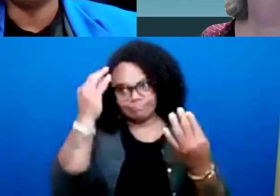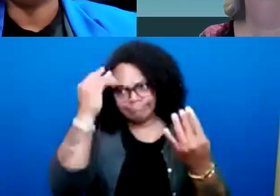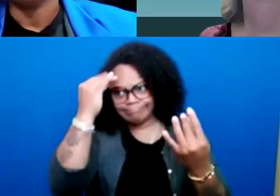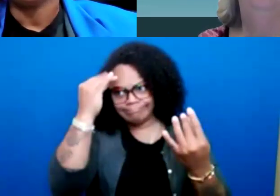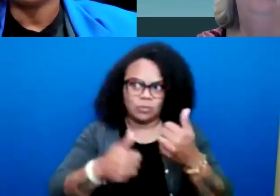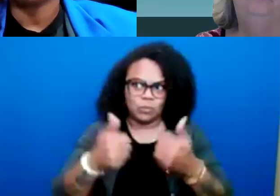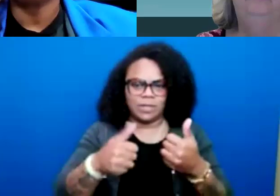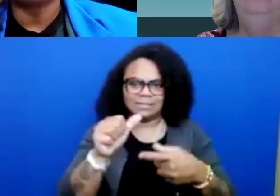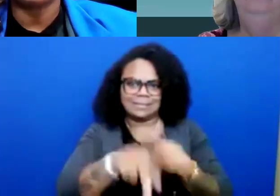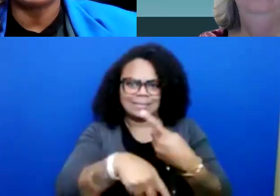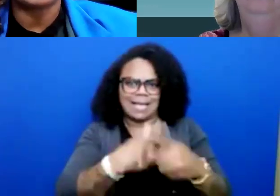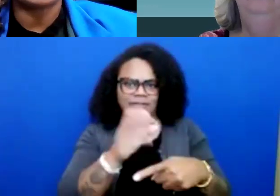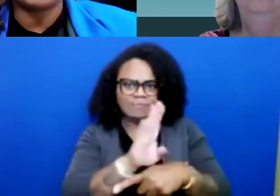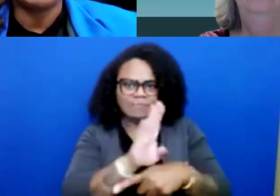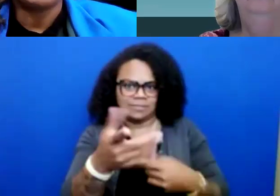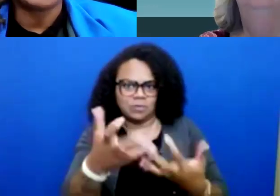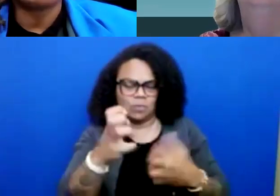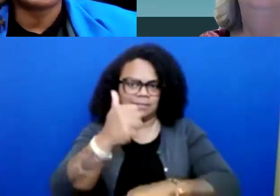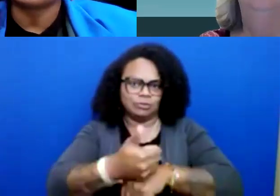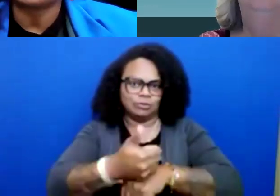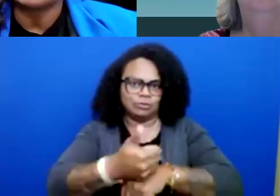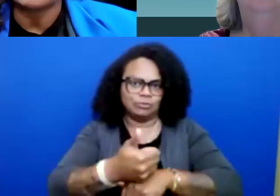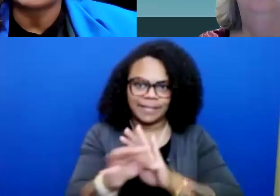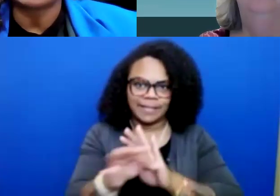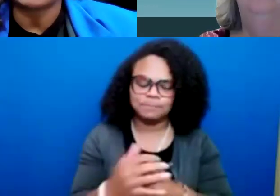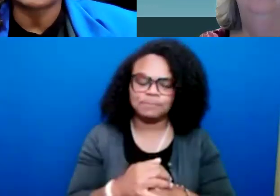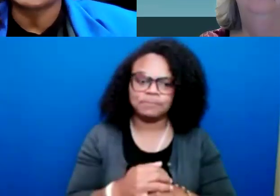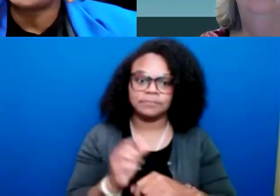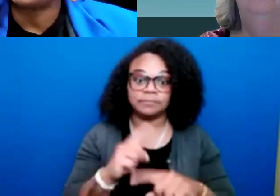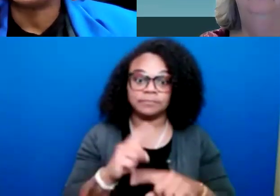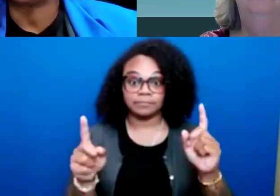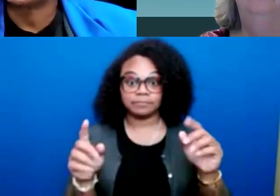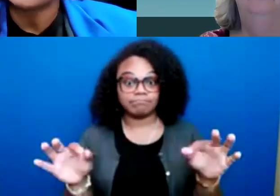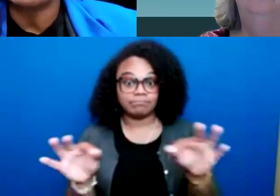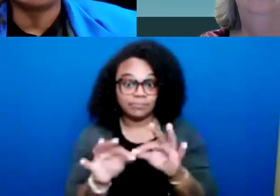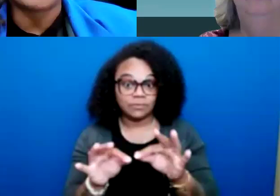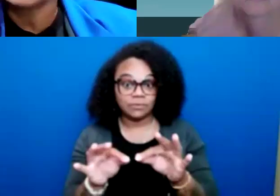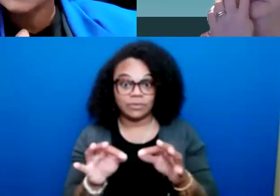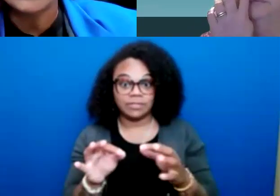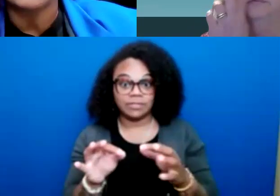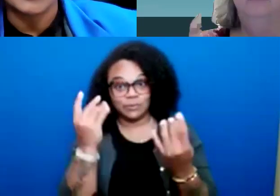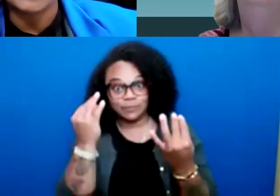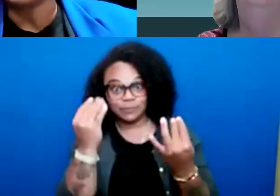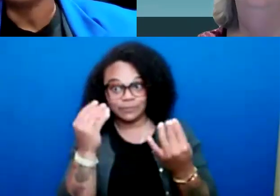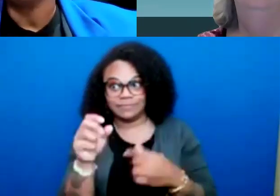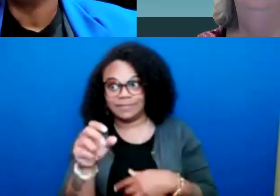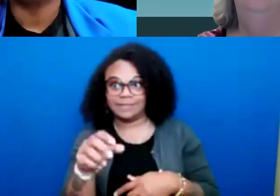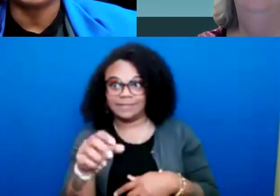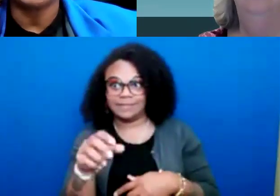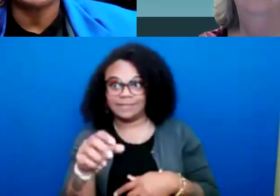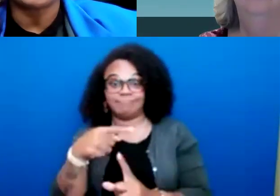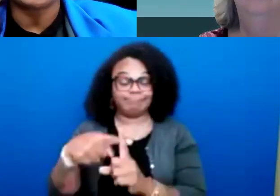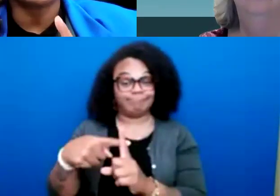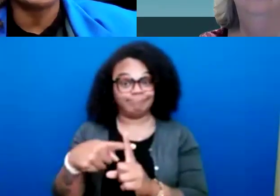you should be choosing. But I think that it's sort of that other kind of icing on the cake